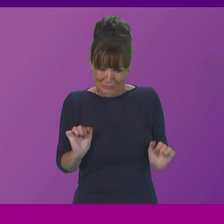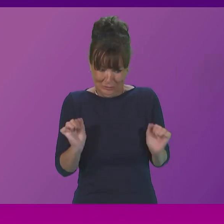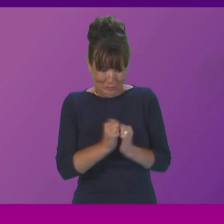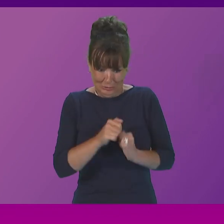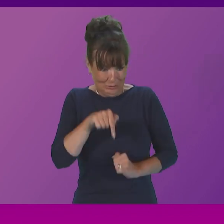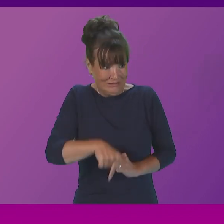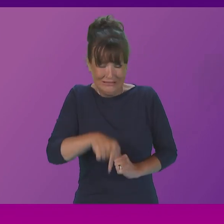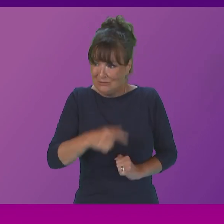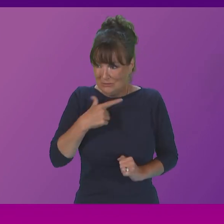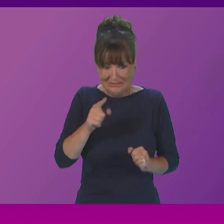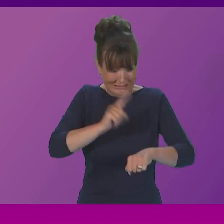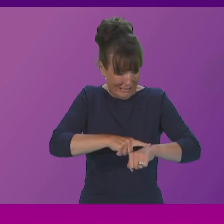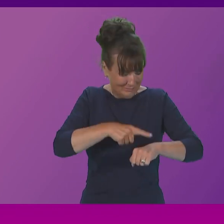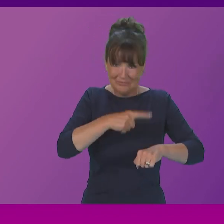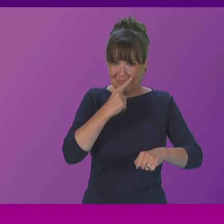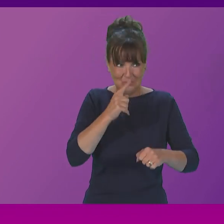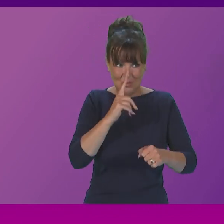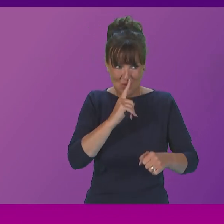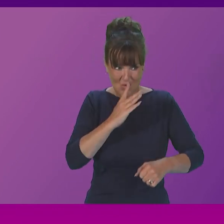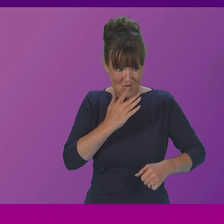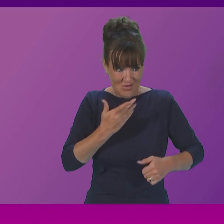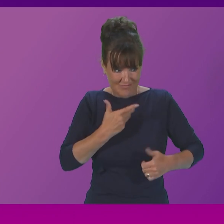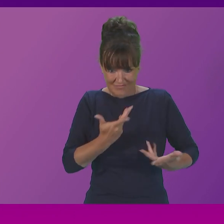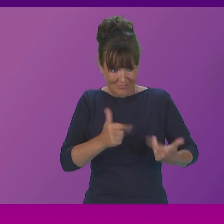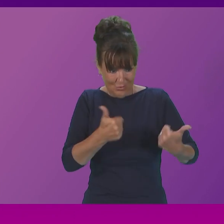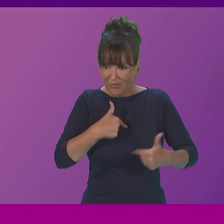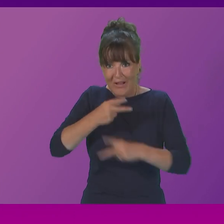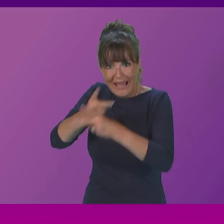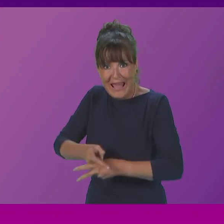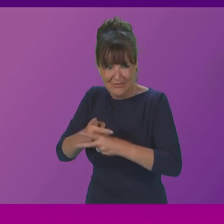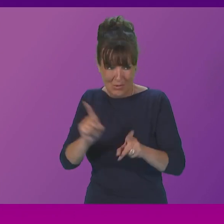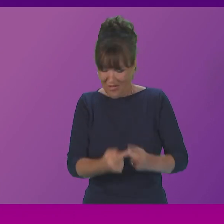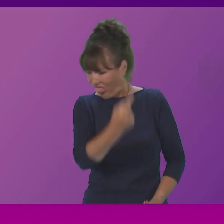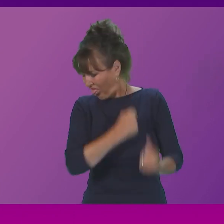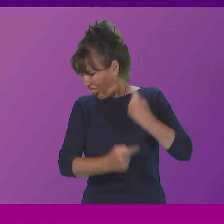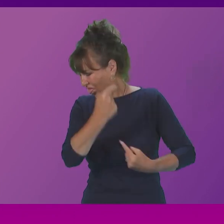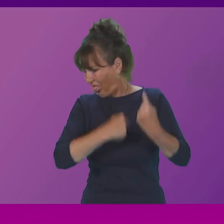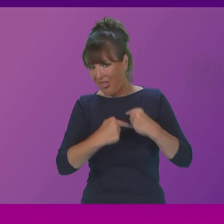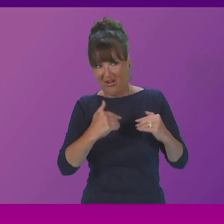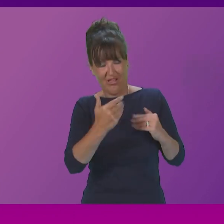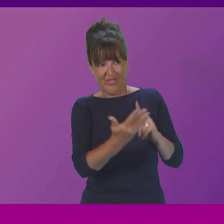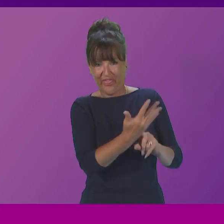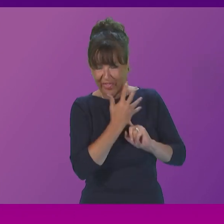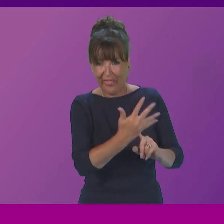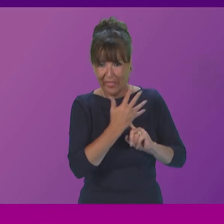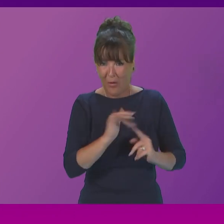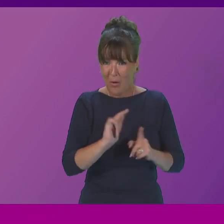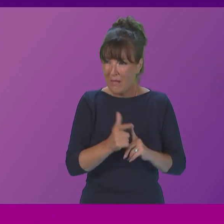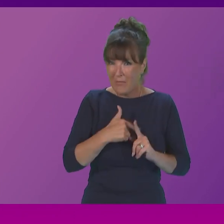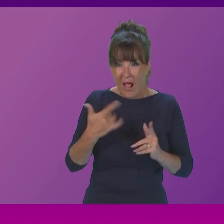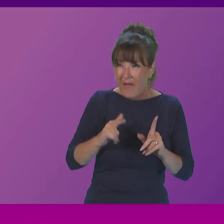caring responsibilities. They didn't think it was compatible because of the level of abuse or inequality they faced, or the fact that they had to travel from